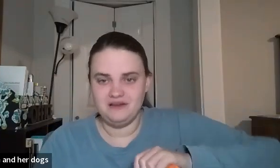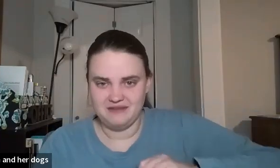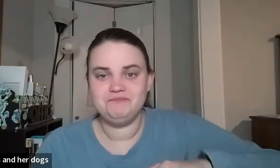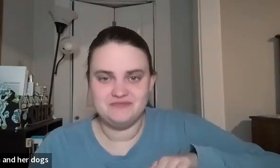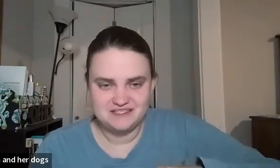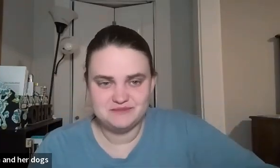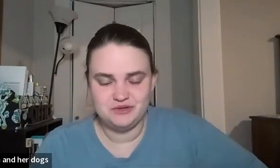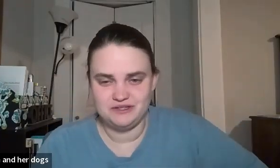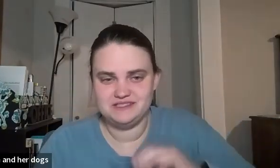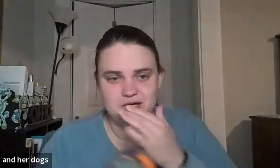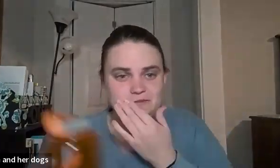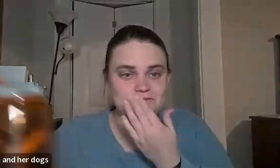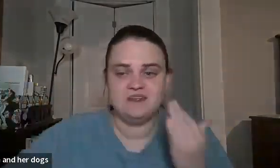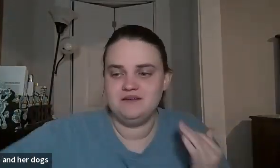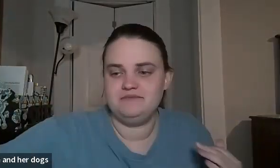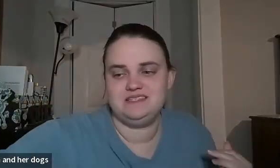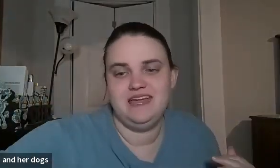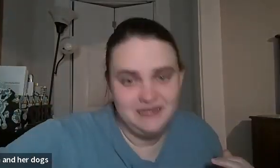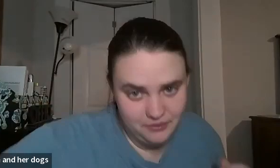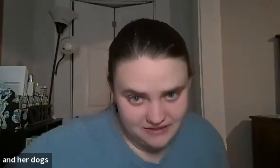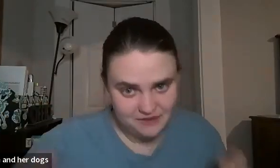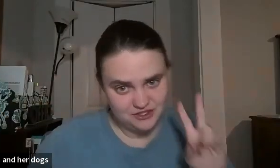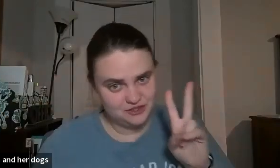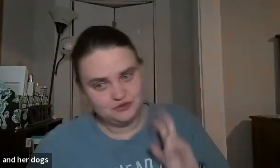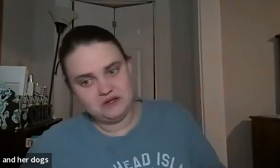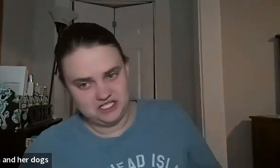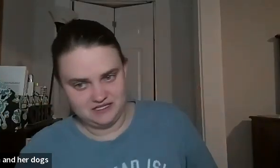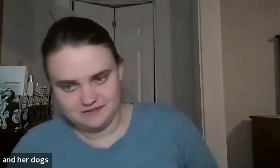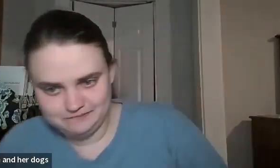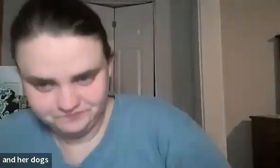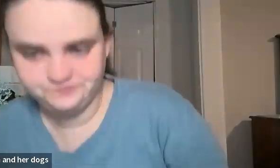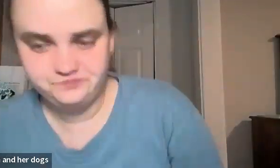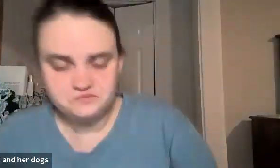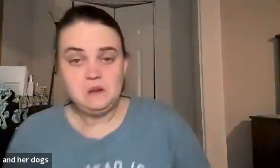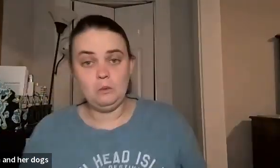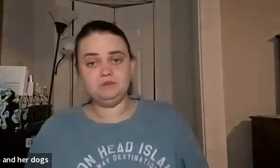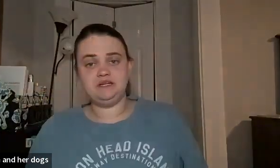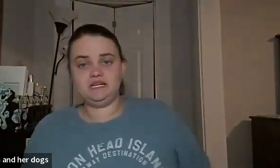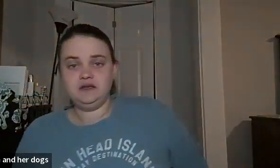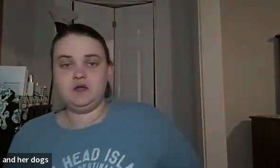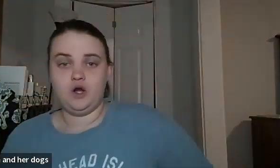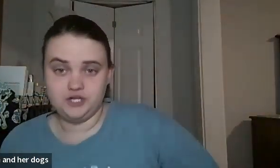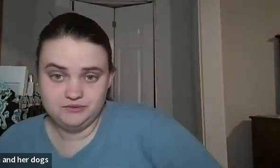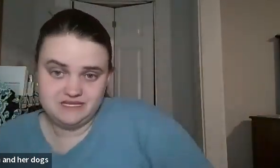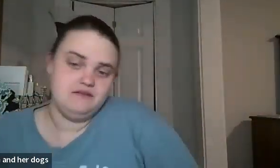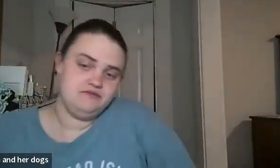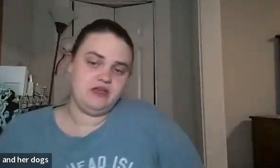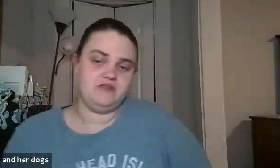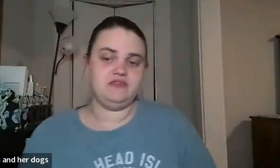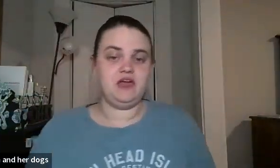Okay, that's some good ones. So Miss Katie put down 2 questions. One being, are you deaf? And then the other